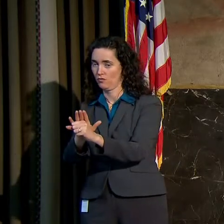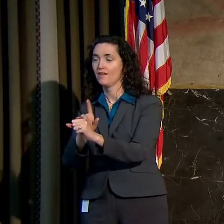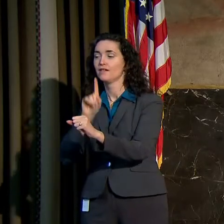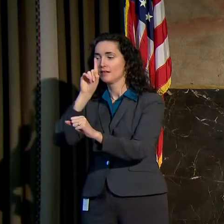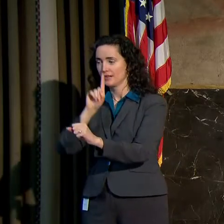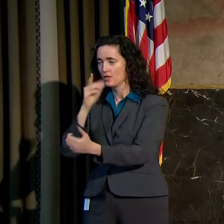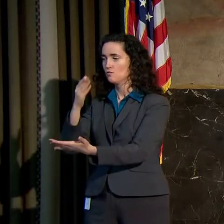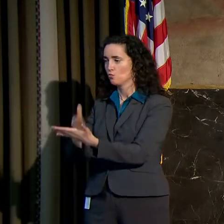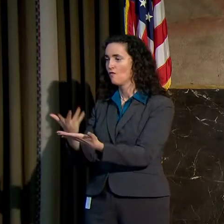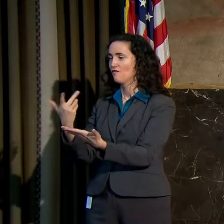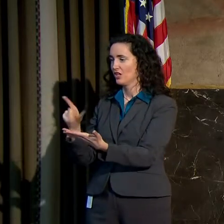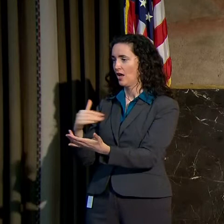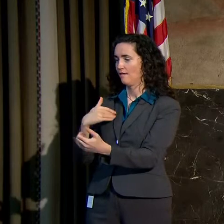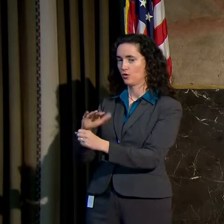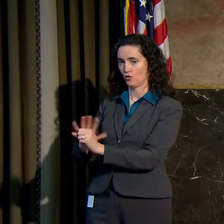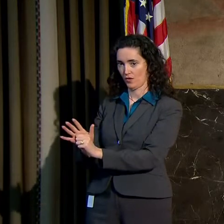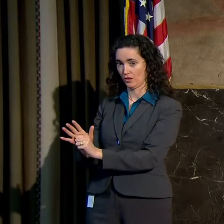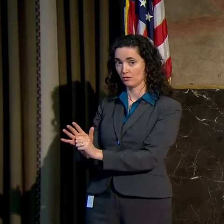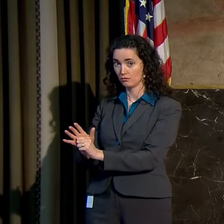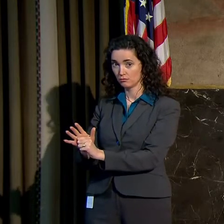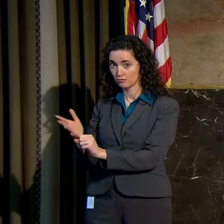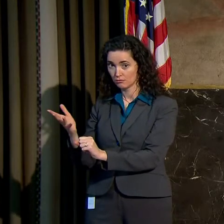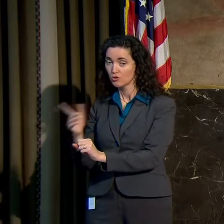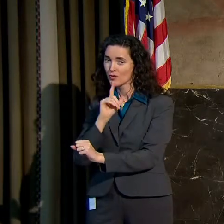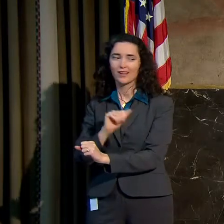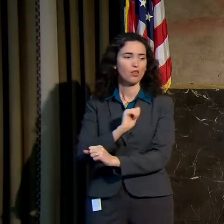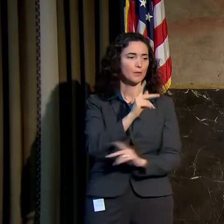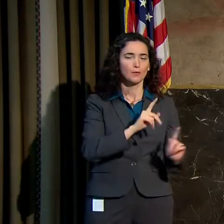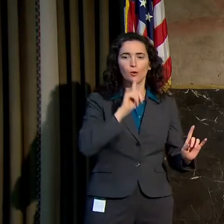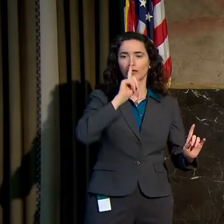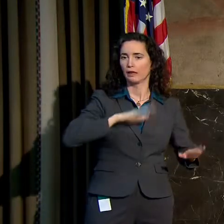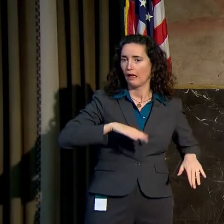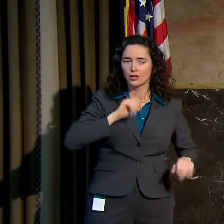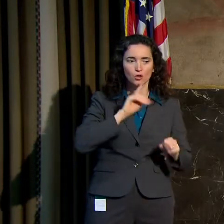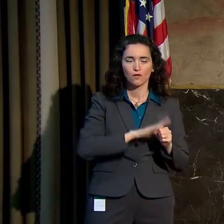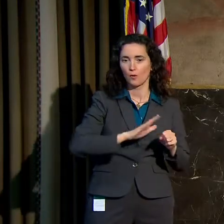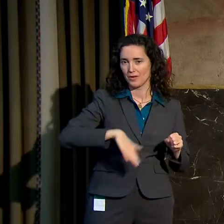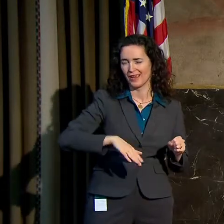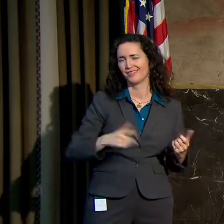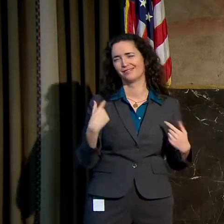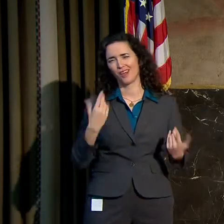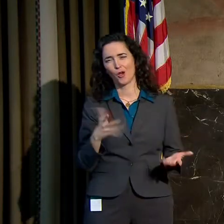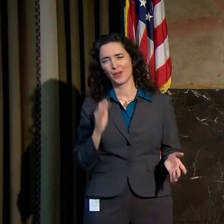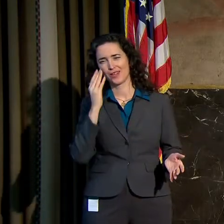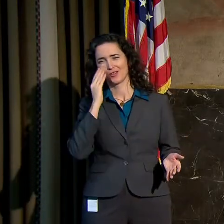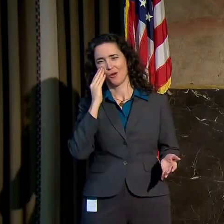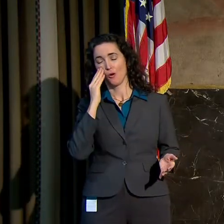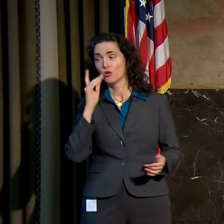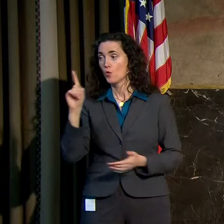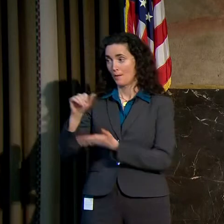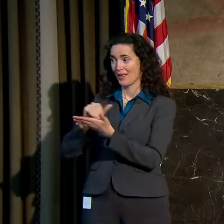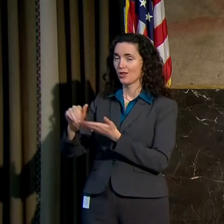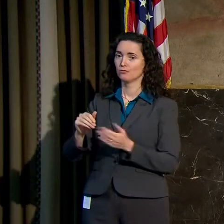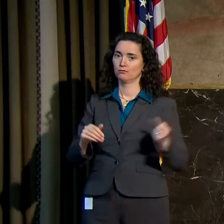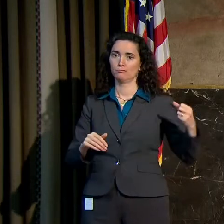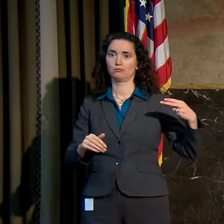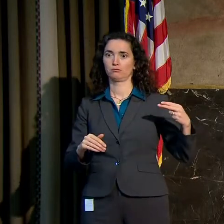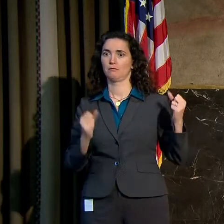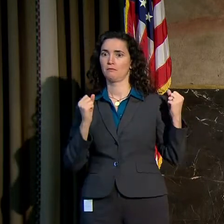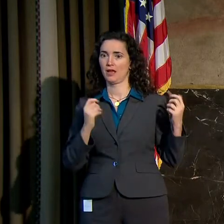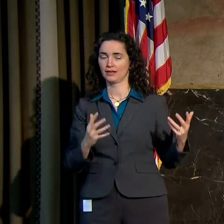people who have had COVID than the 1 million. We've always known that. We don't know precisely how many